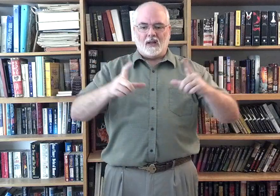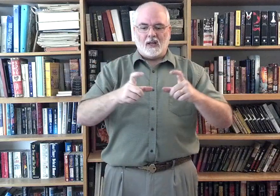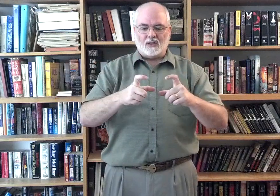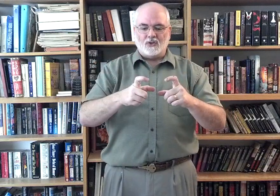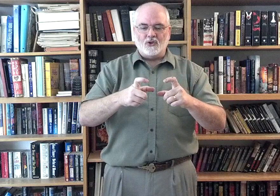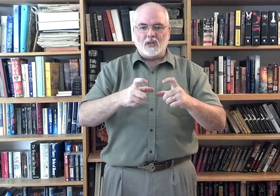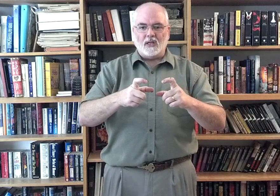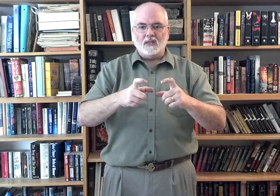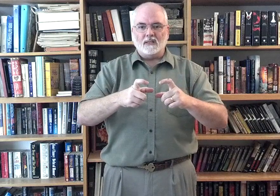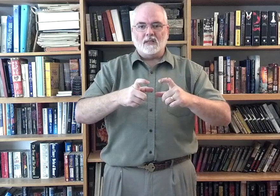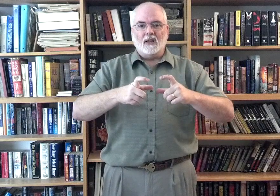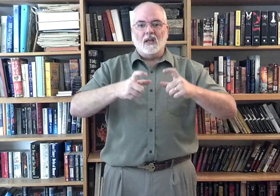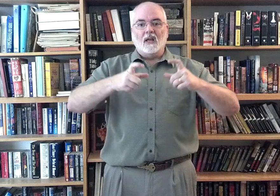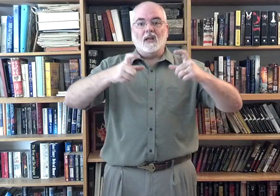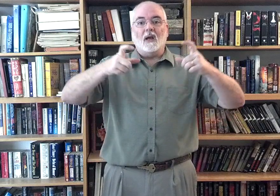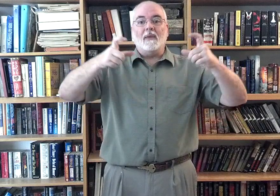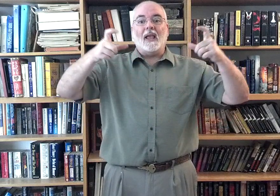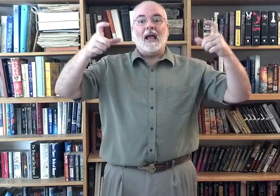It's G's coming out.